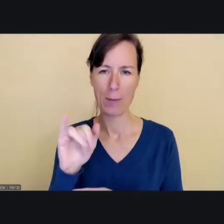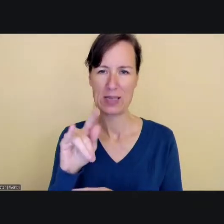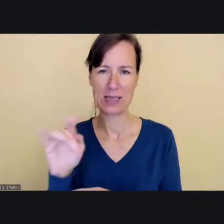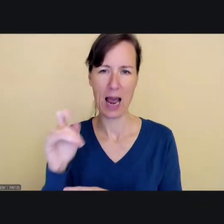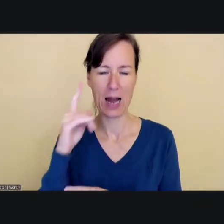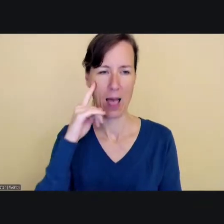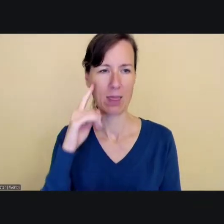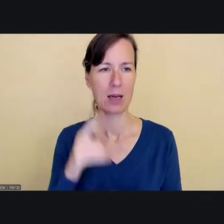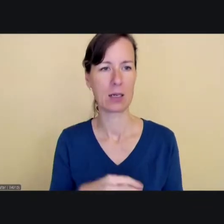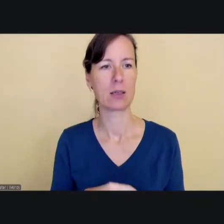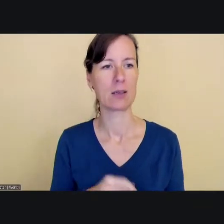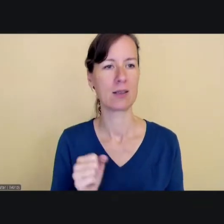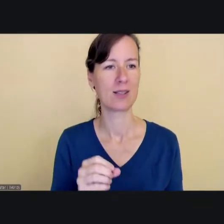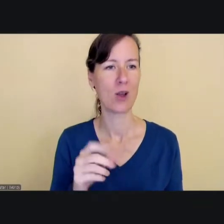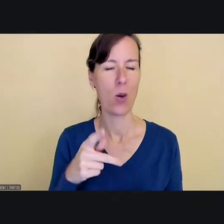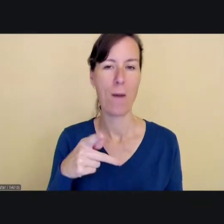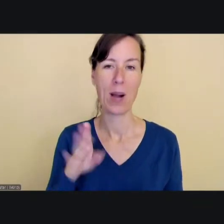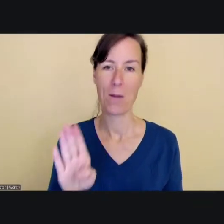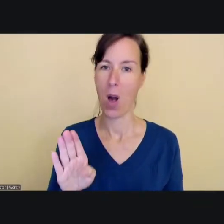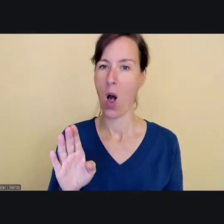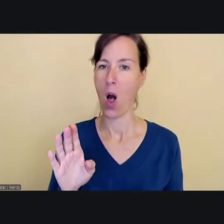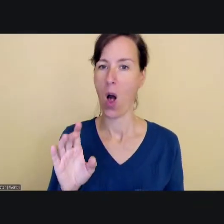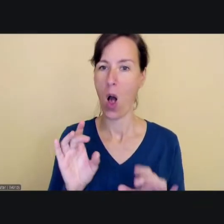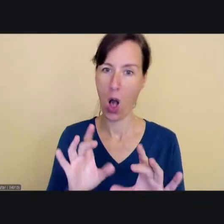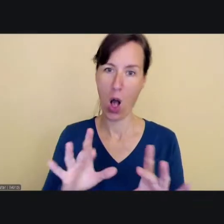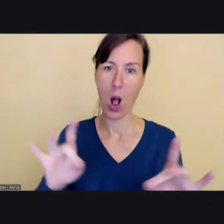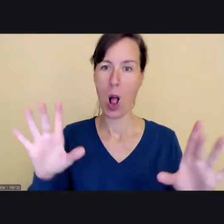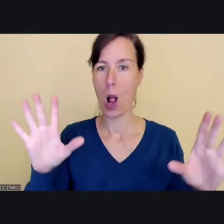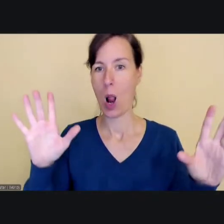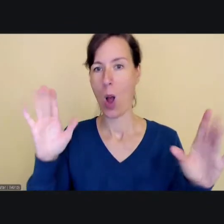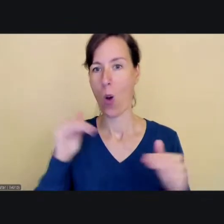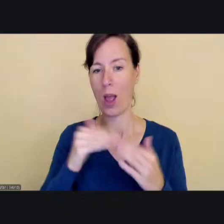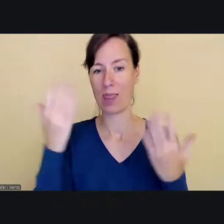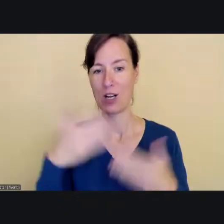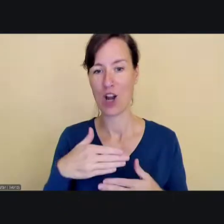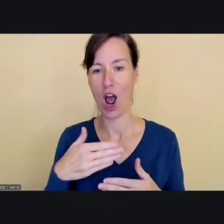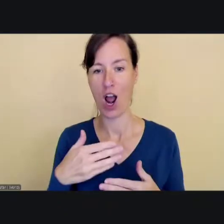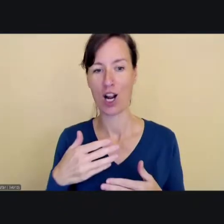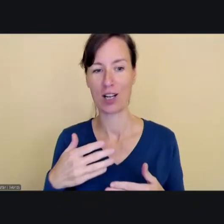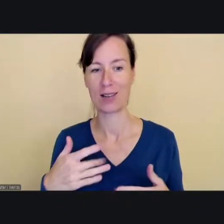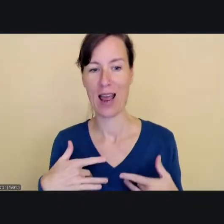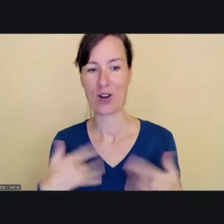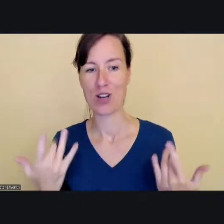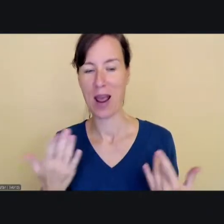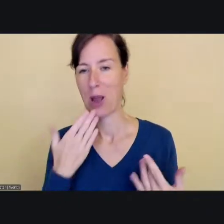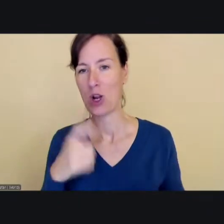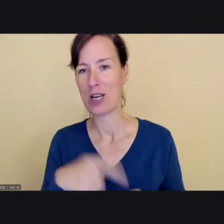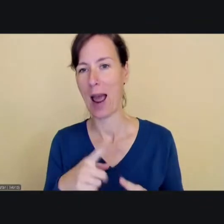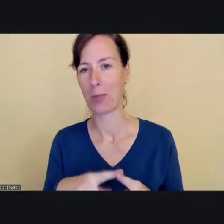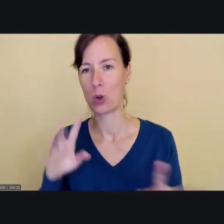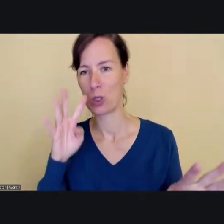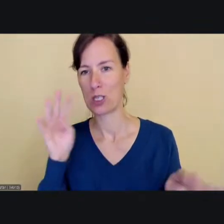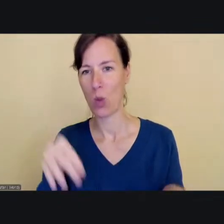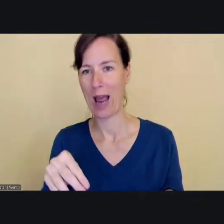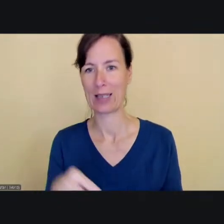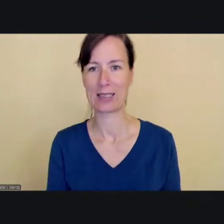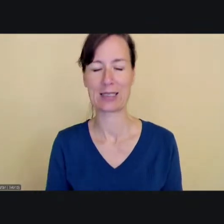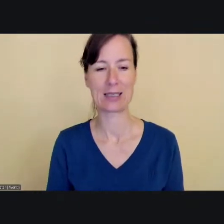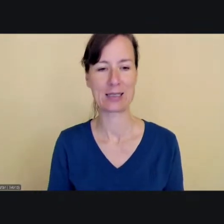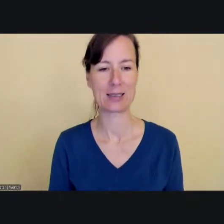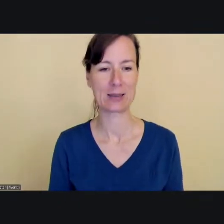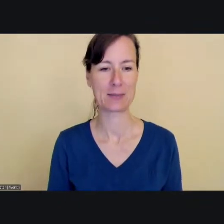glow-in-the-dark entertainment. Good time to get a sweat in. Yield back. Thank you for that advice.